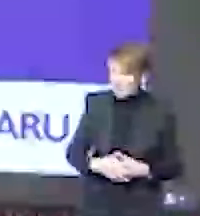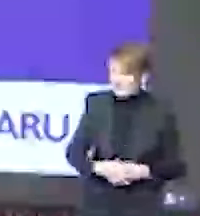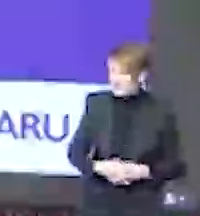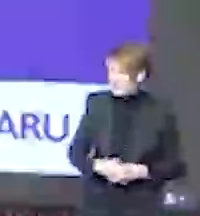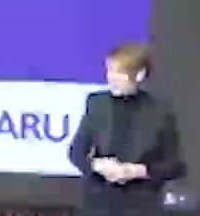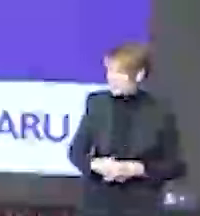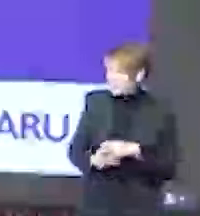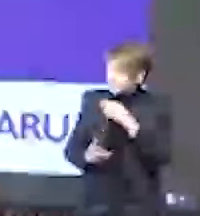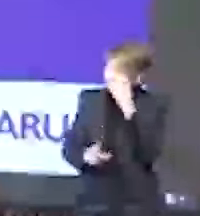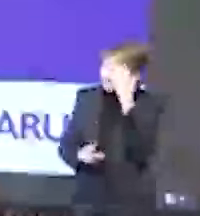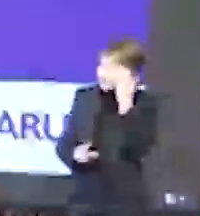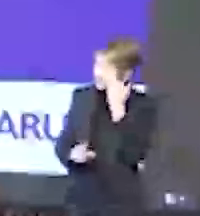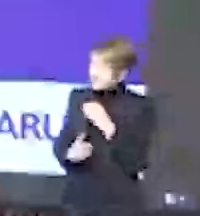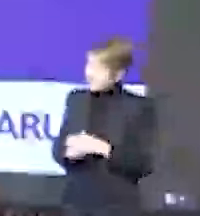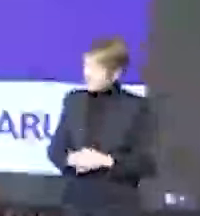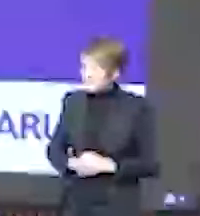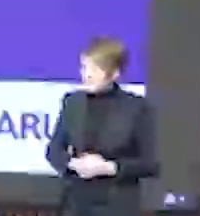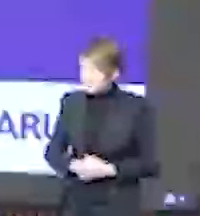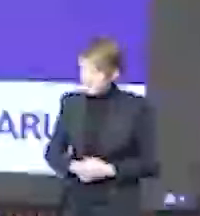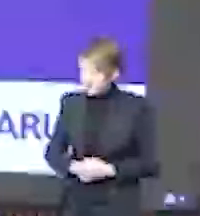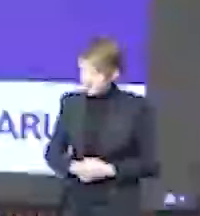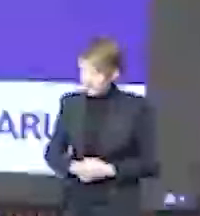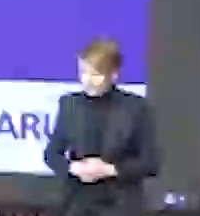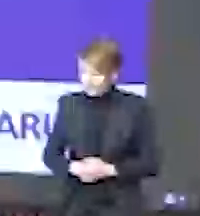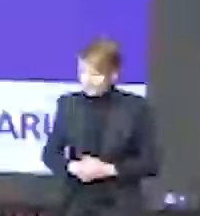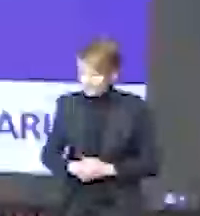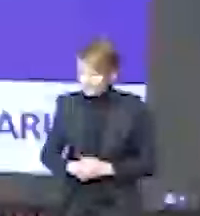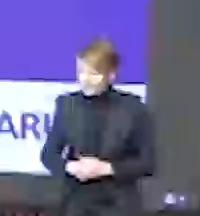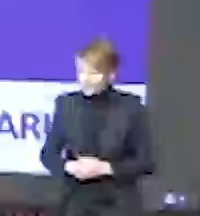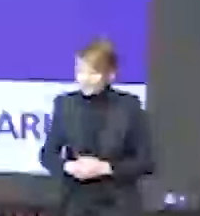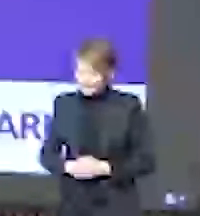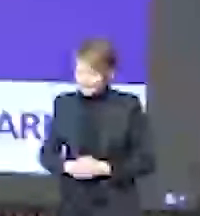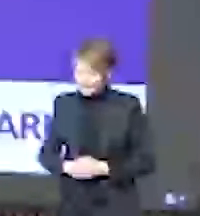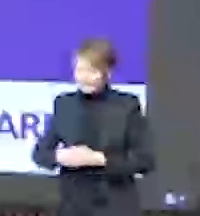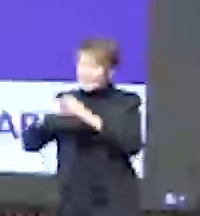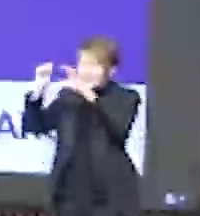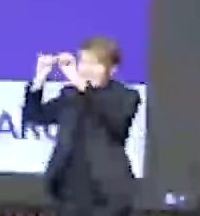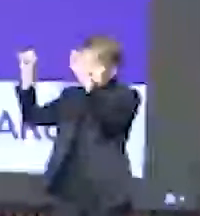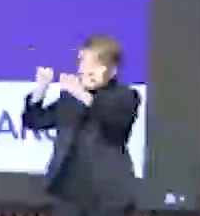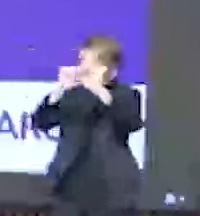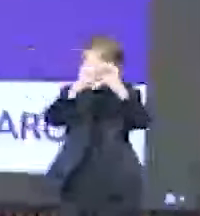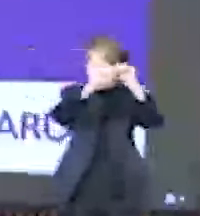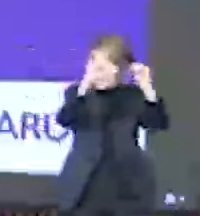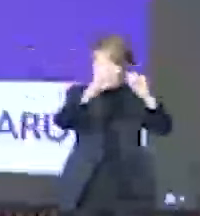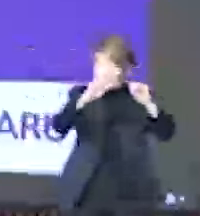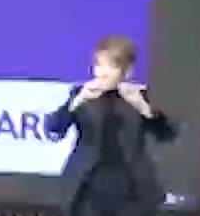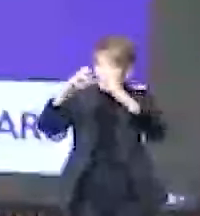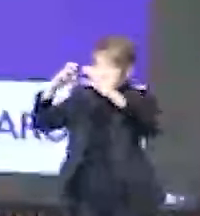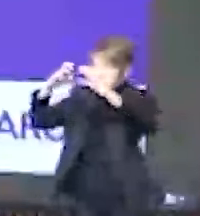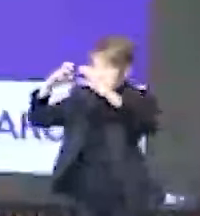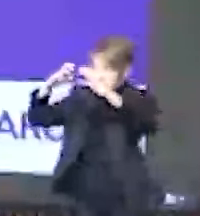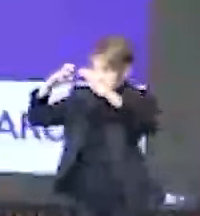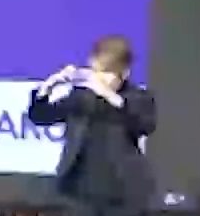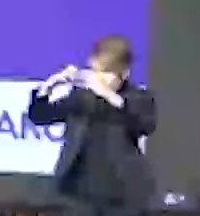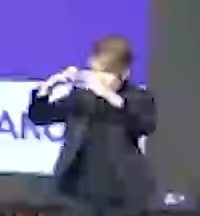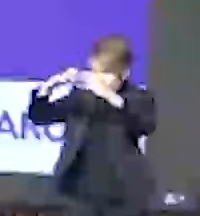I think here we're at the intersection between where systems work and how, or don't work, but also about